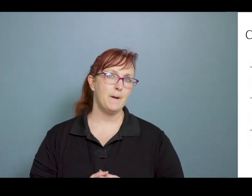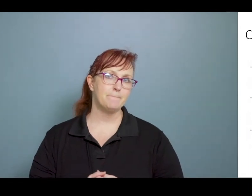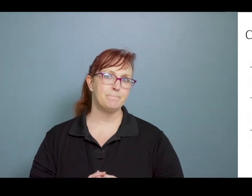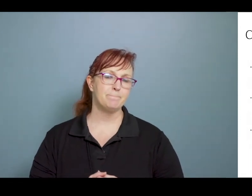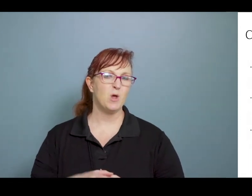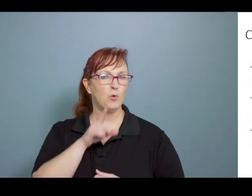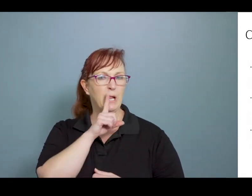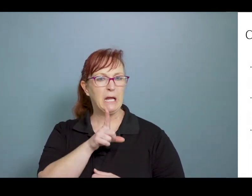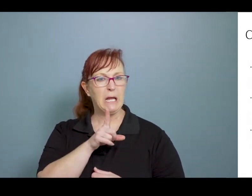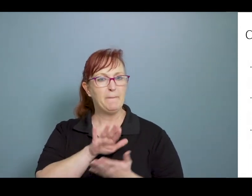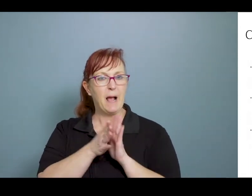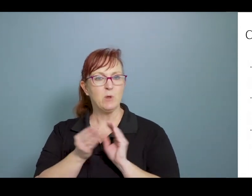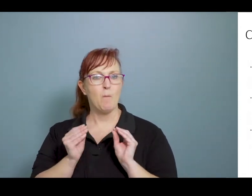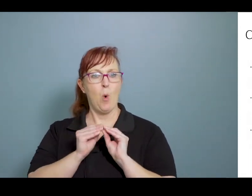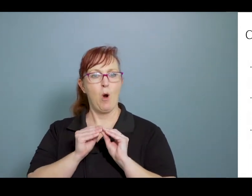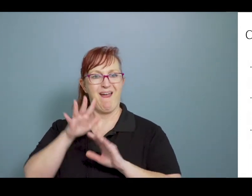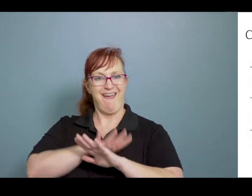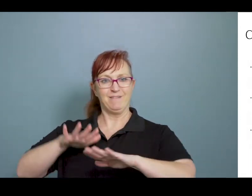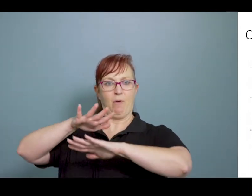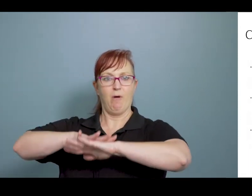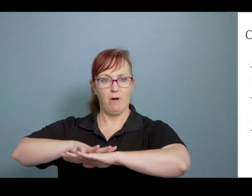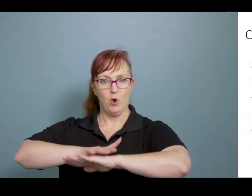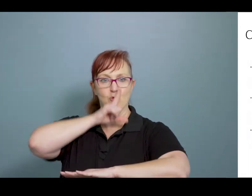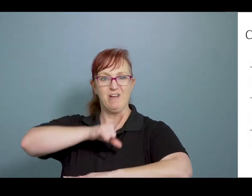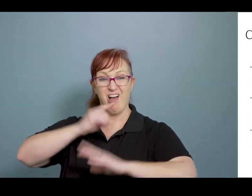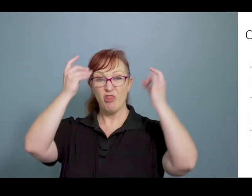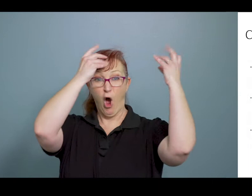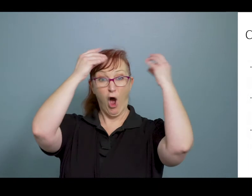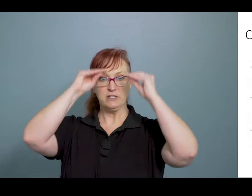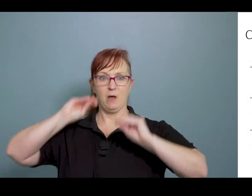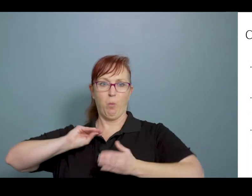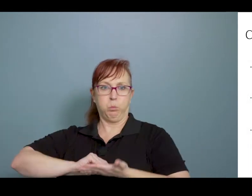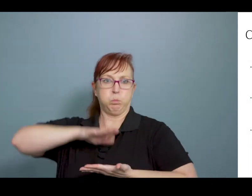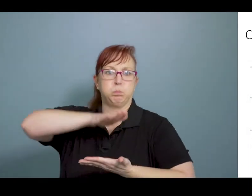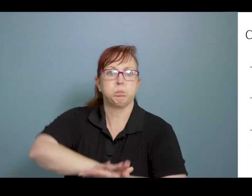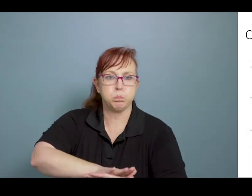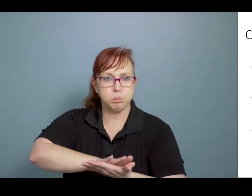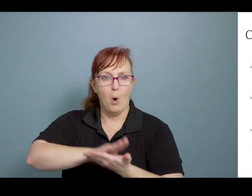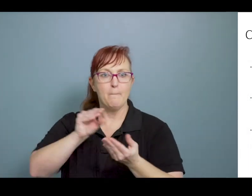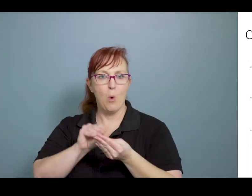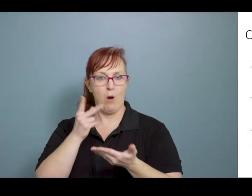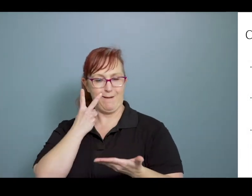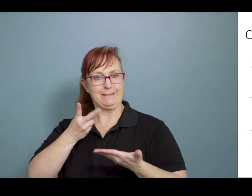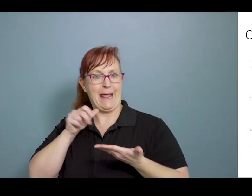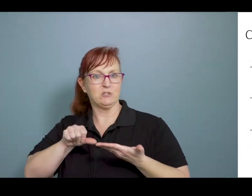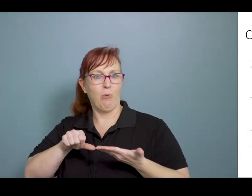Because it makes it more real, and it gets it out of our head and into something more tangible.